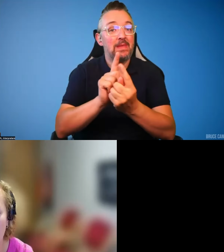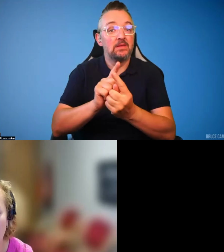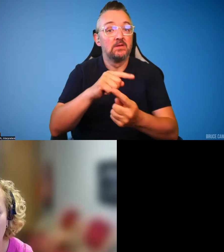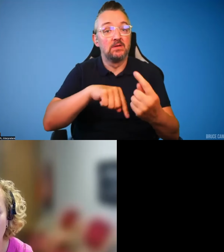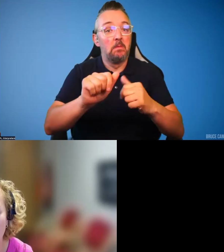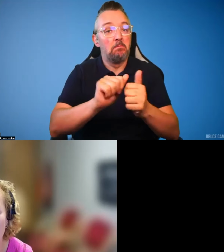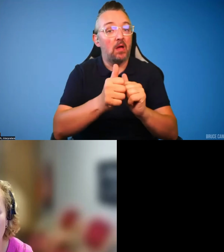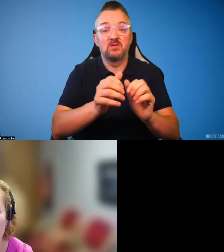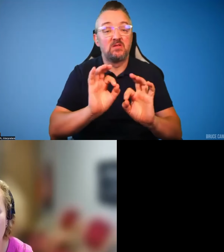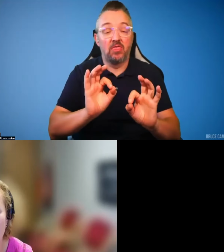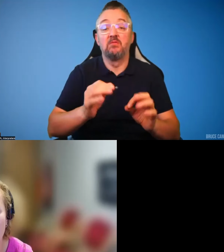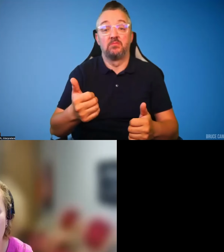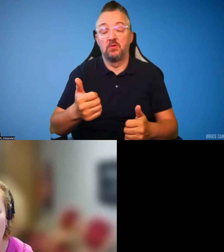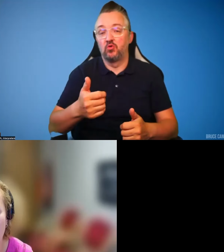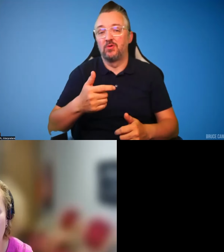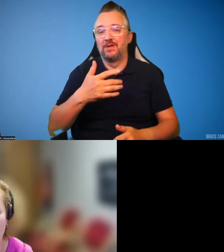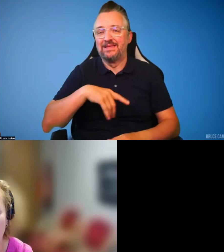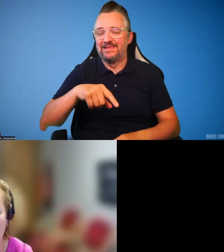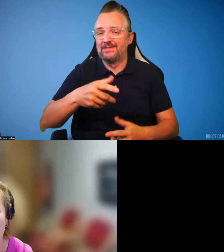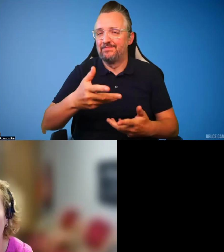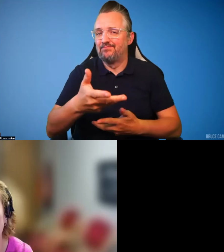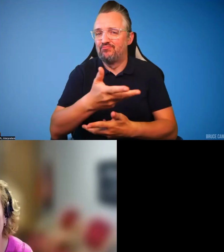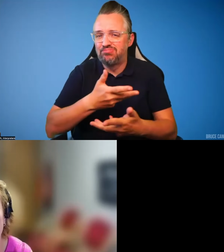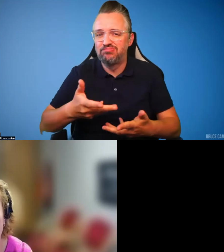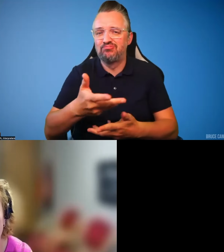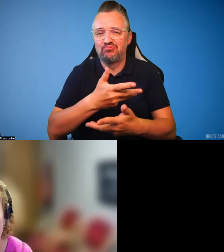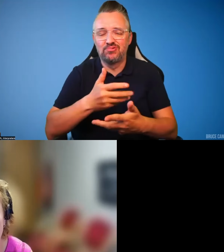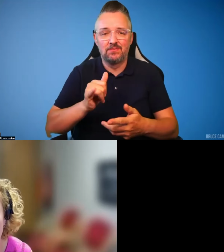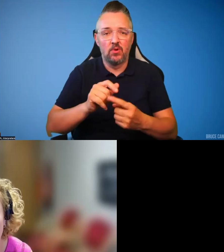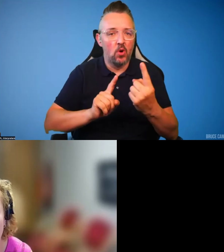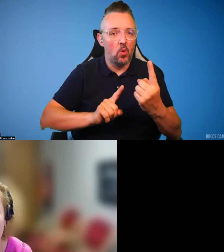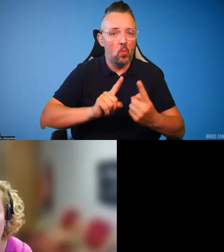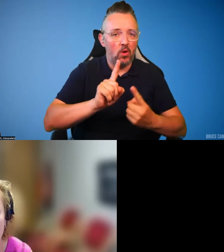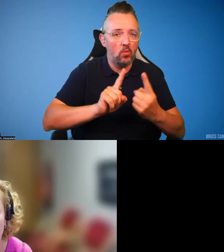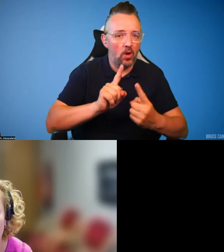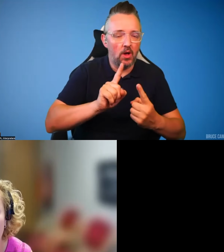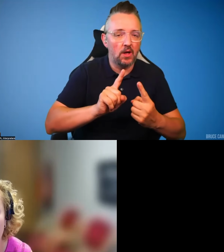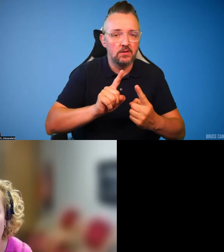So I think it would be a discussion, a sort of one-to-one discussion with that